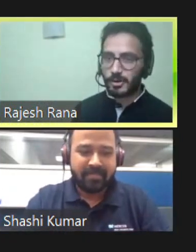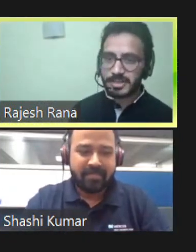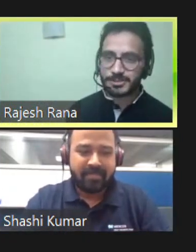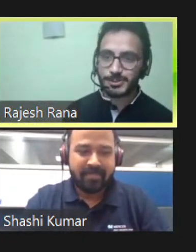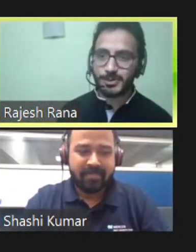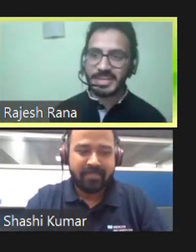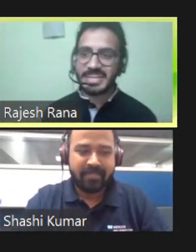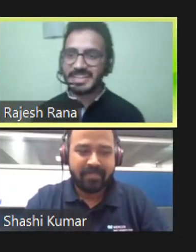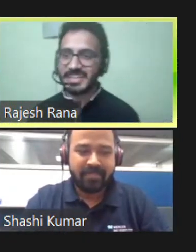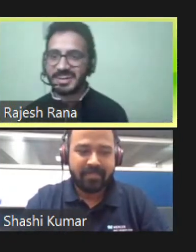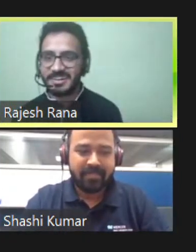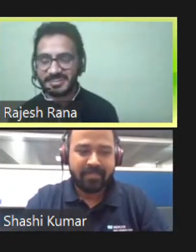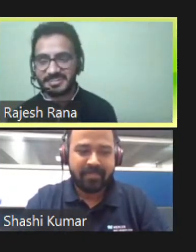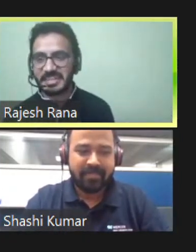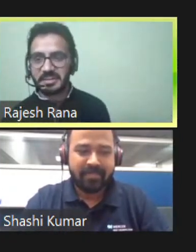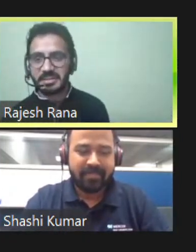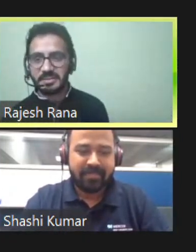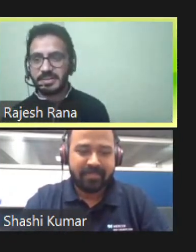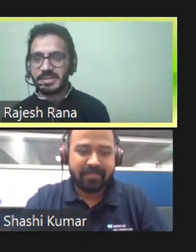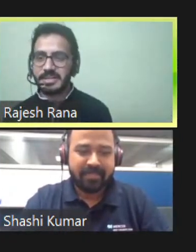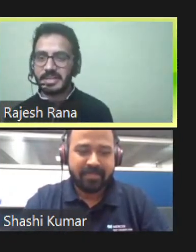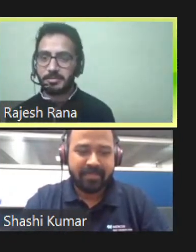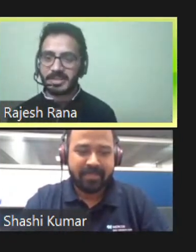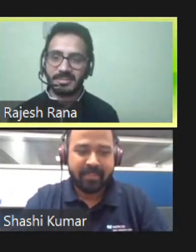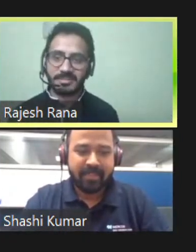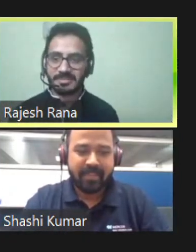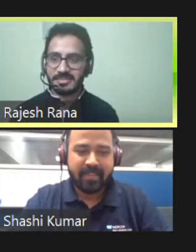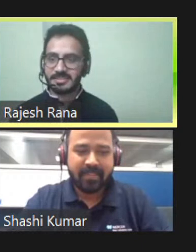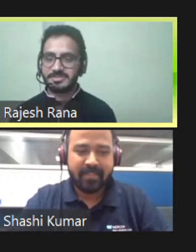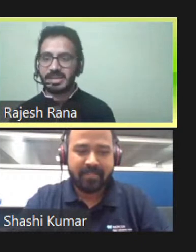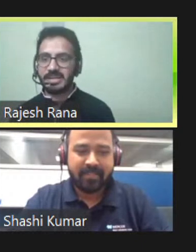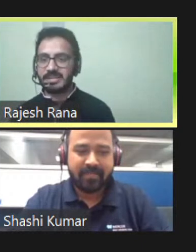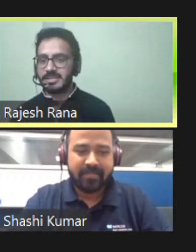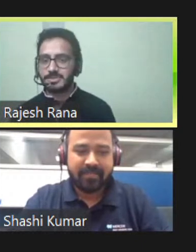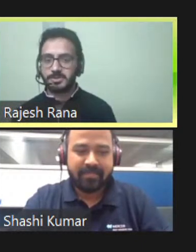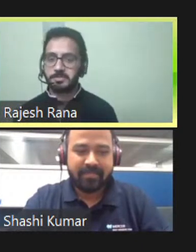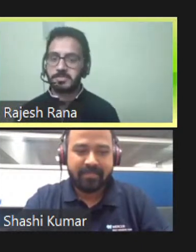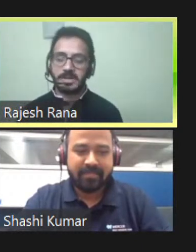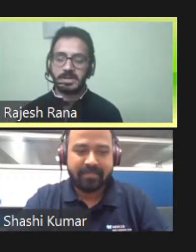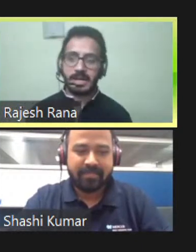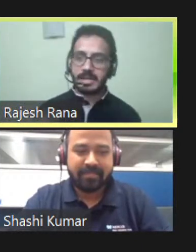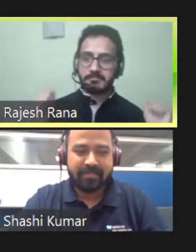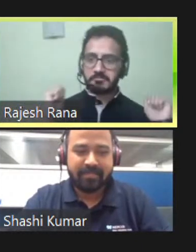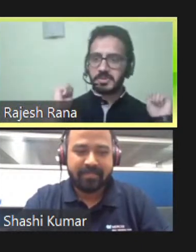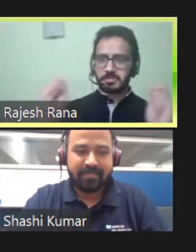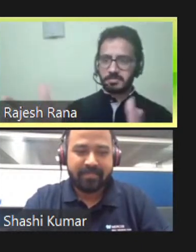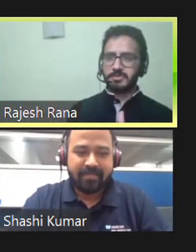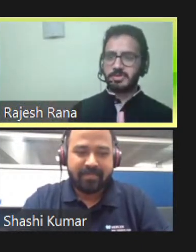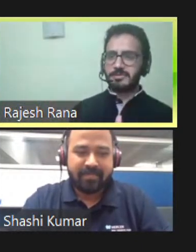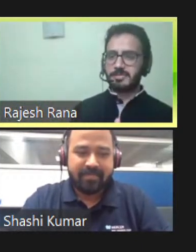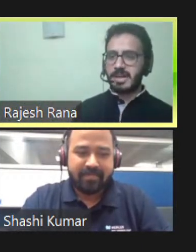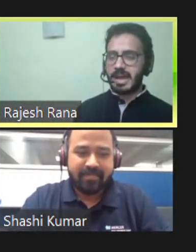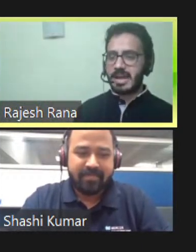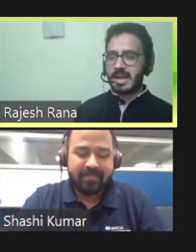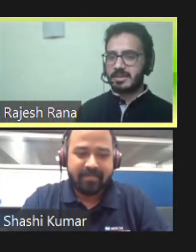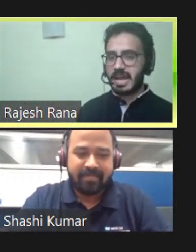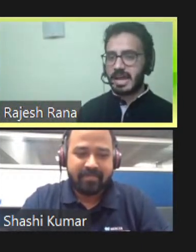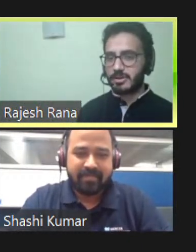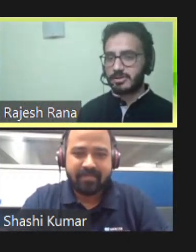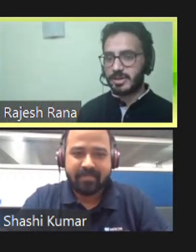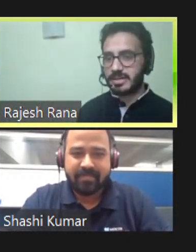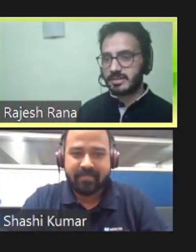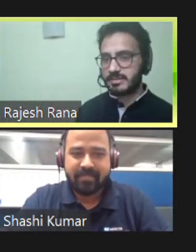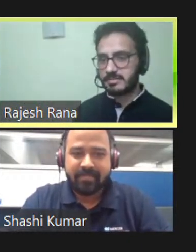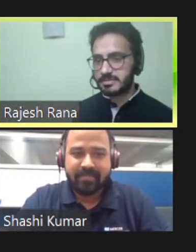think our audience know it, and they are definitely typing their answer in the chat. So you can